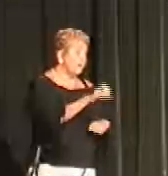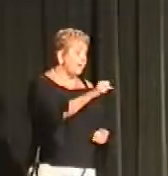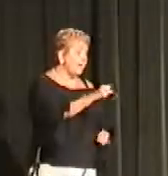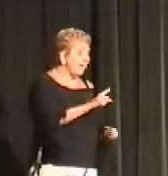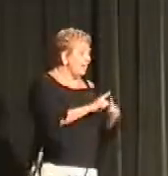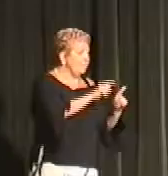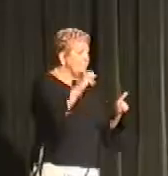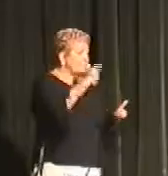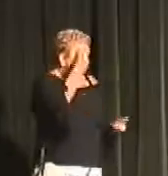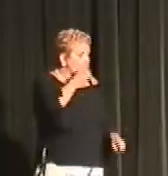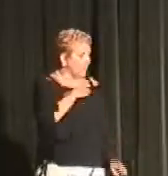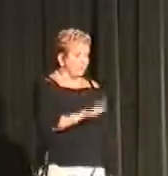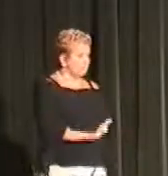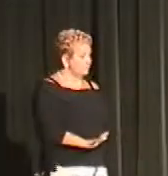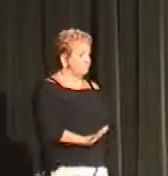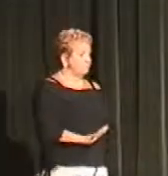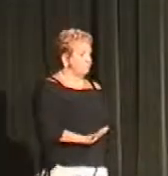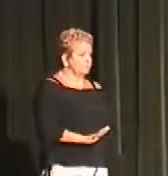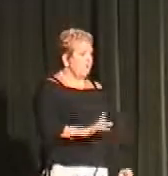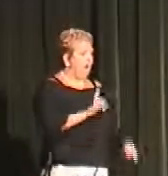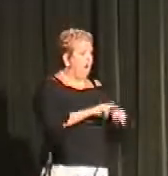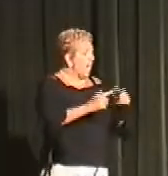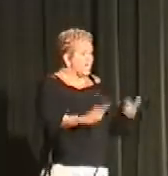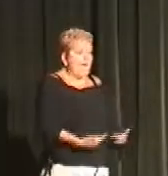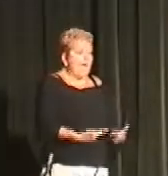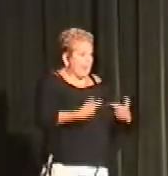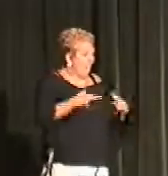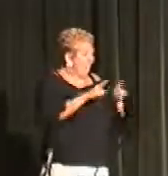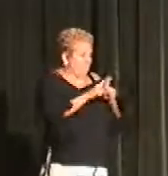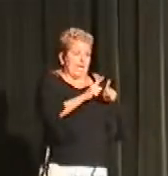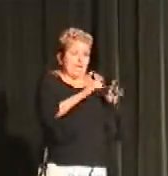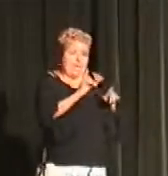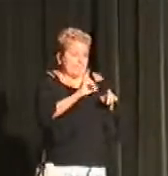can't work for me. I can't live the way that I used to live.